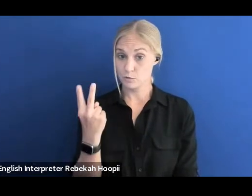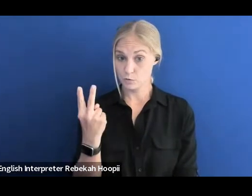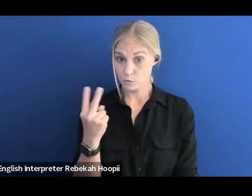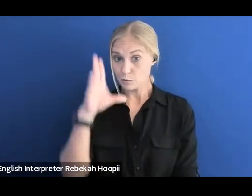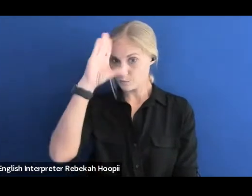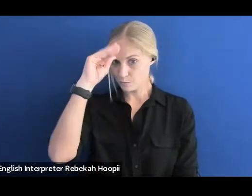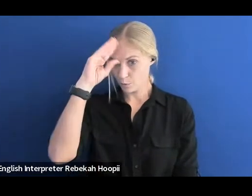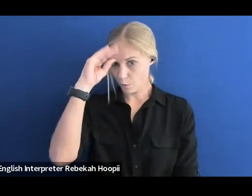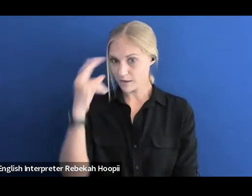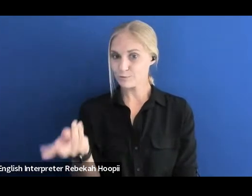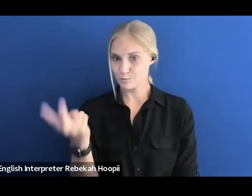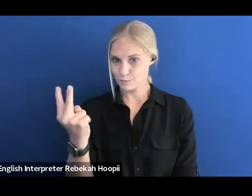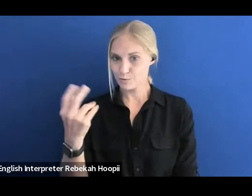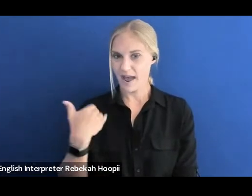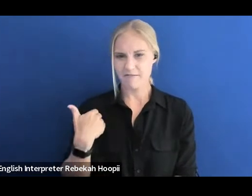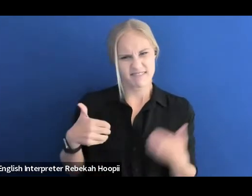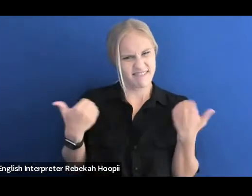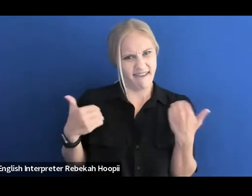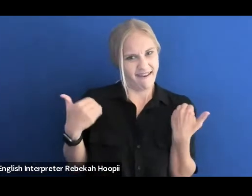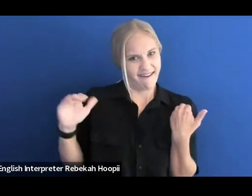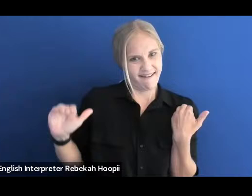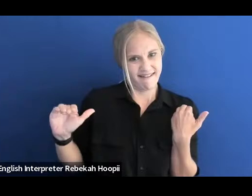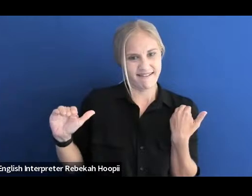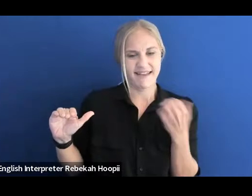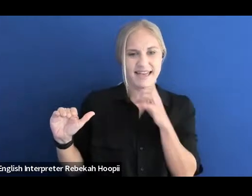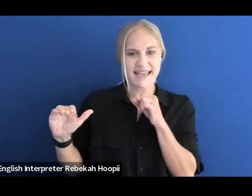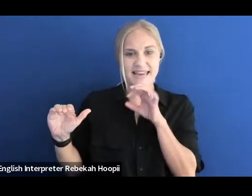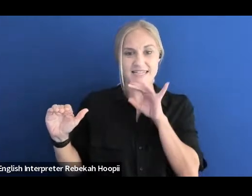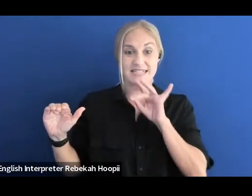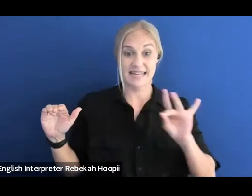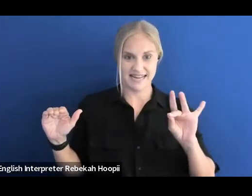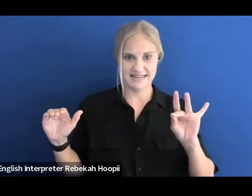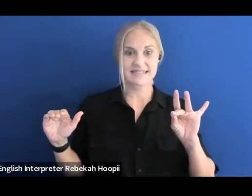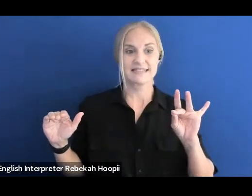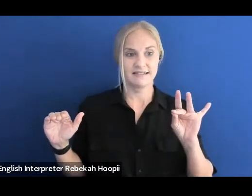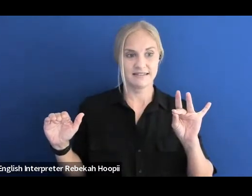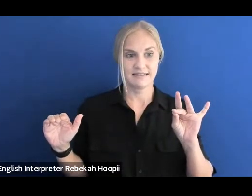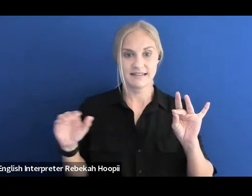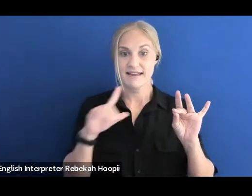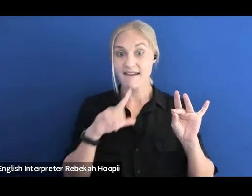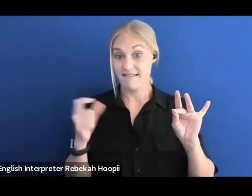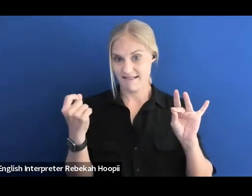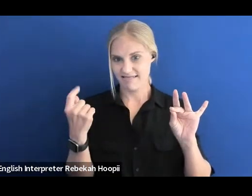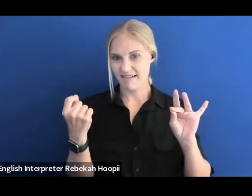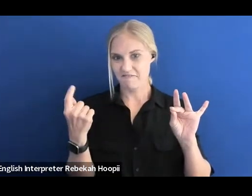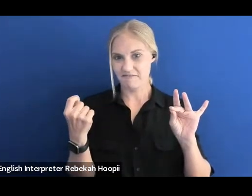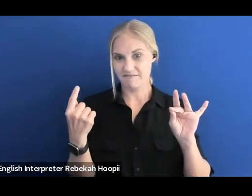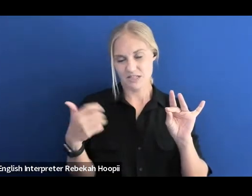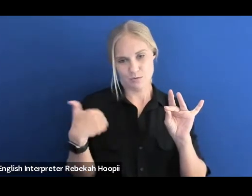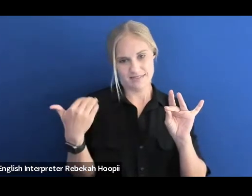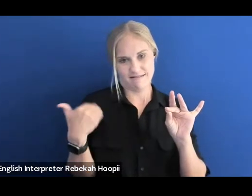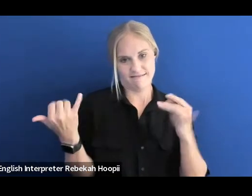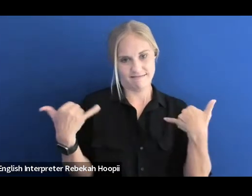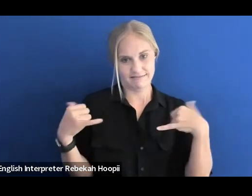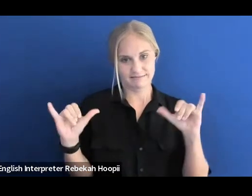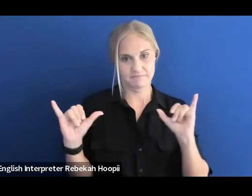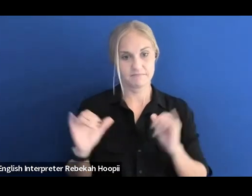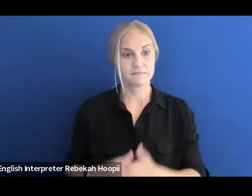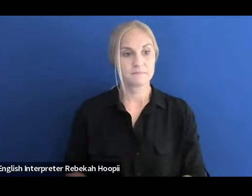boys, and they're little. They're 8 and 11. And